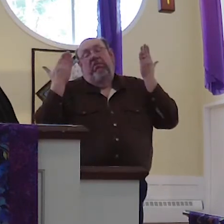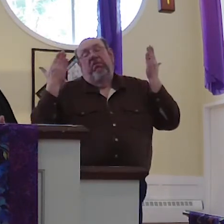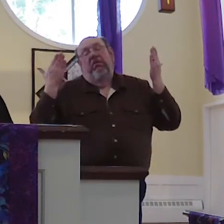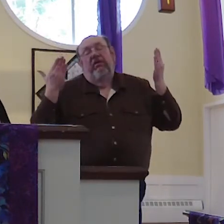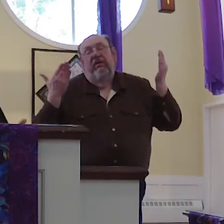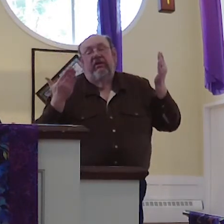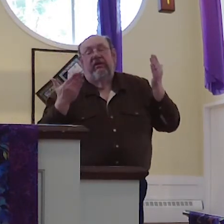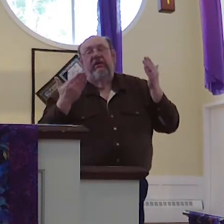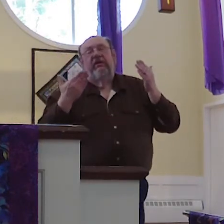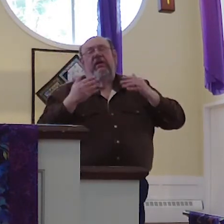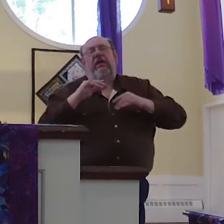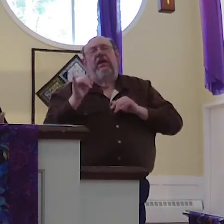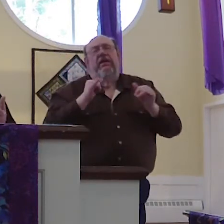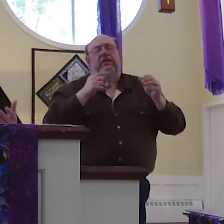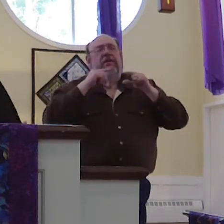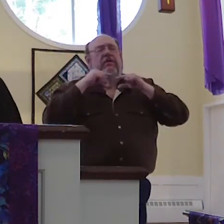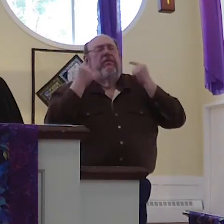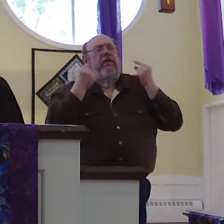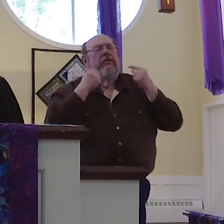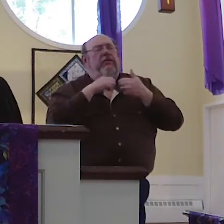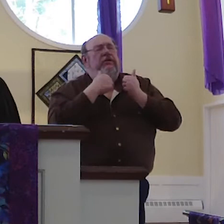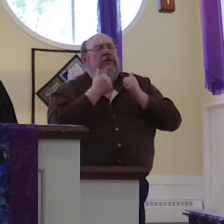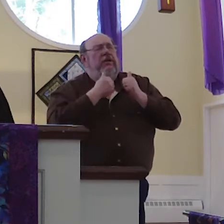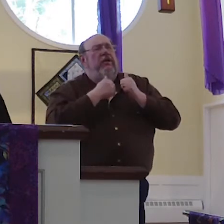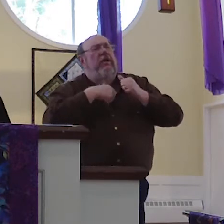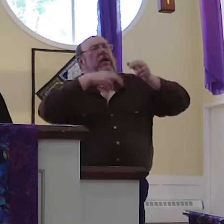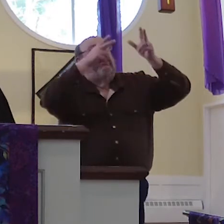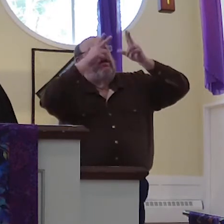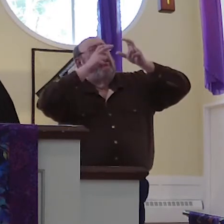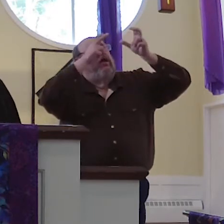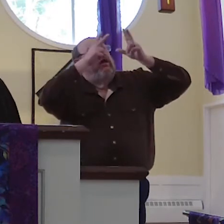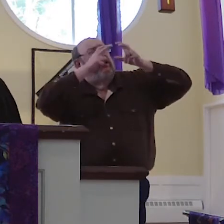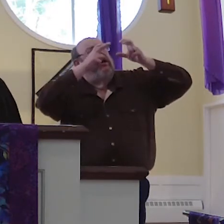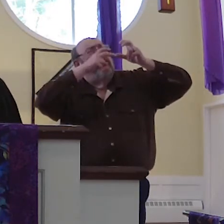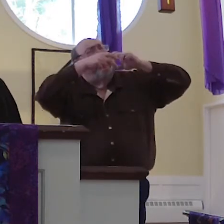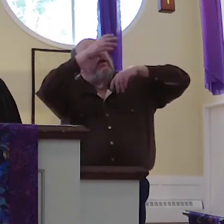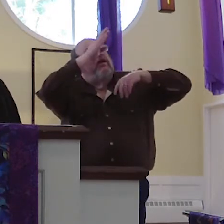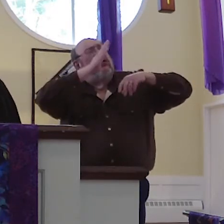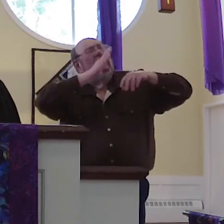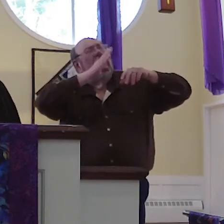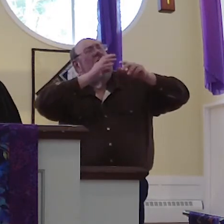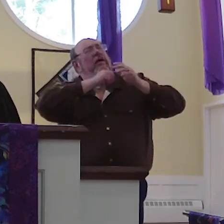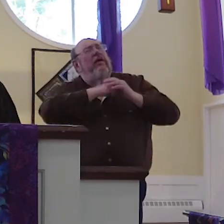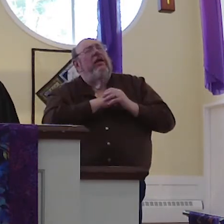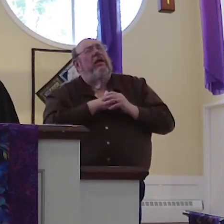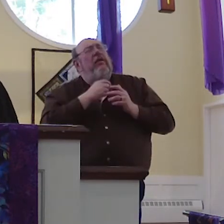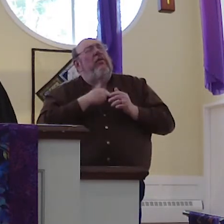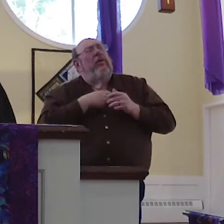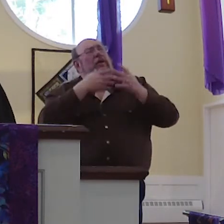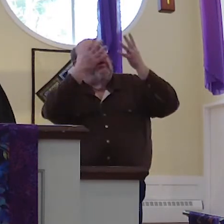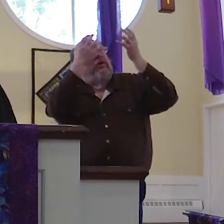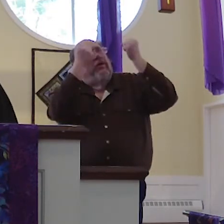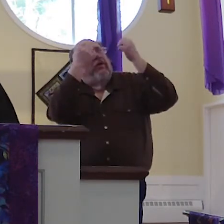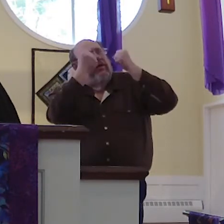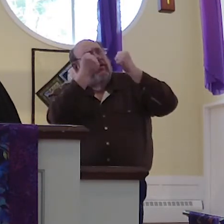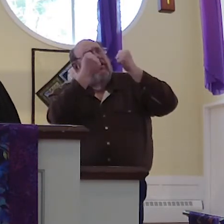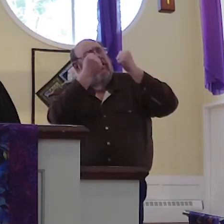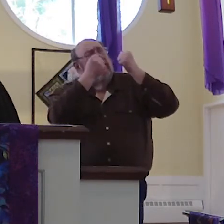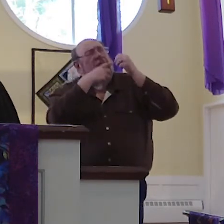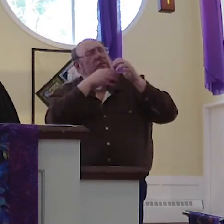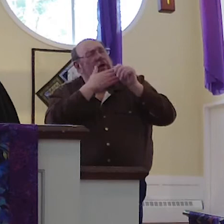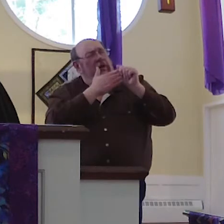That same pastor who challenged me to think about fearing God, well, he once told me just before I started leading a